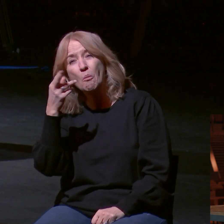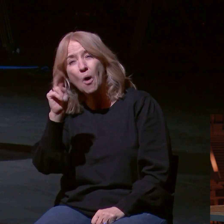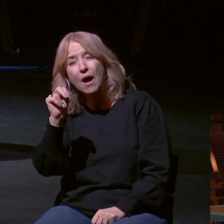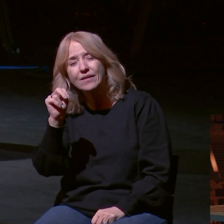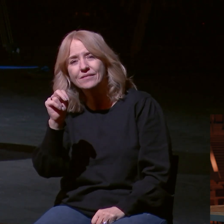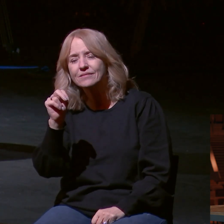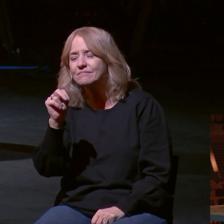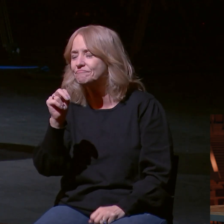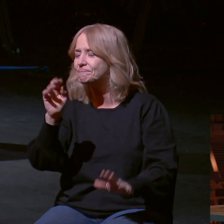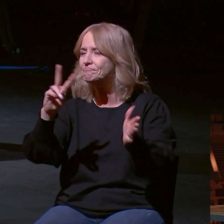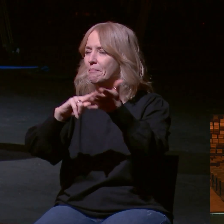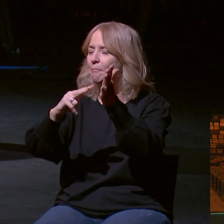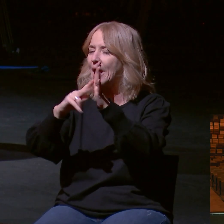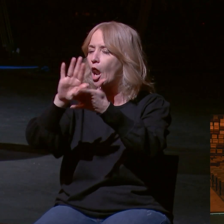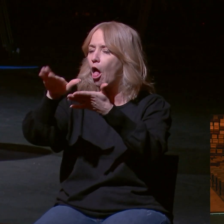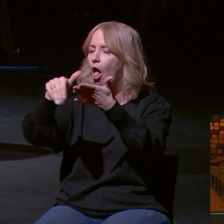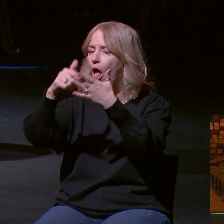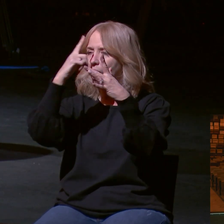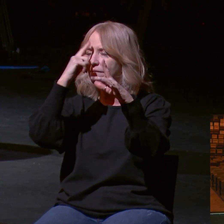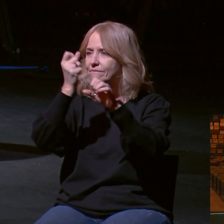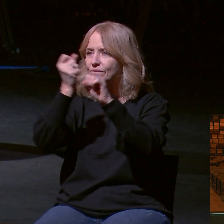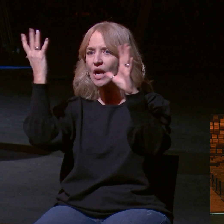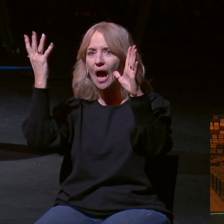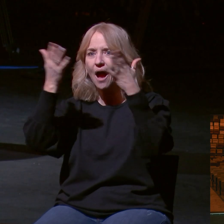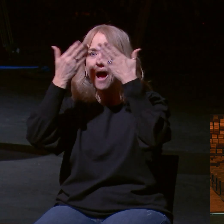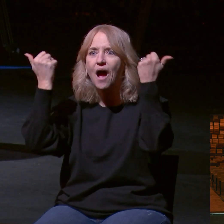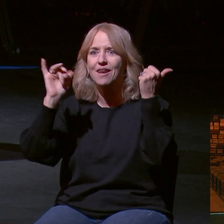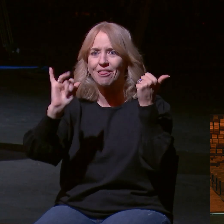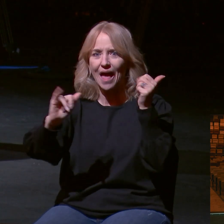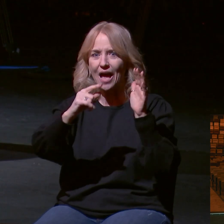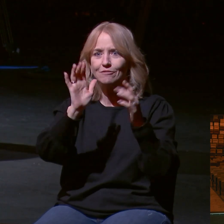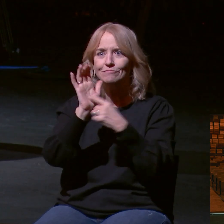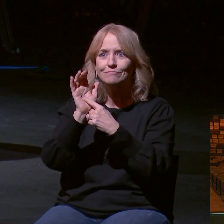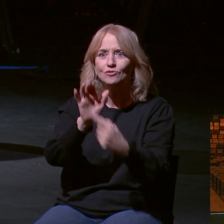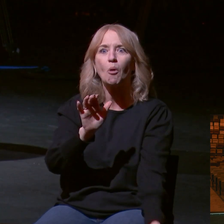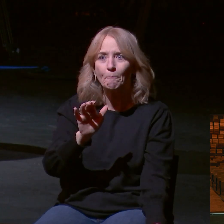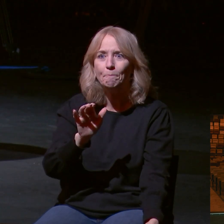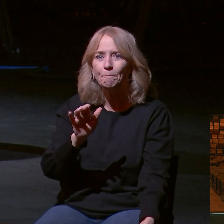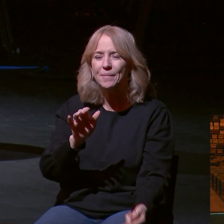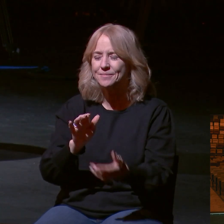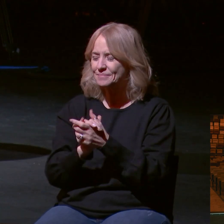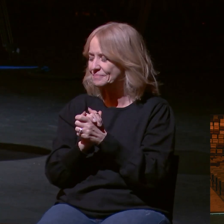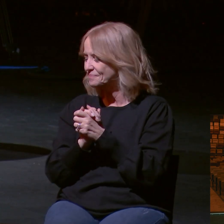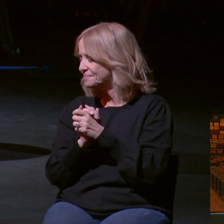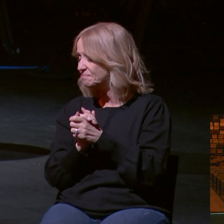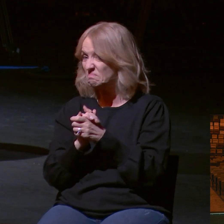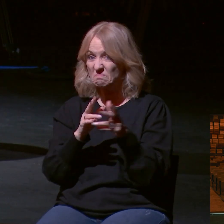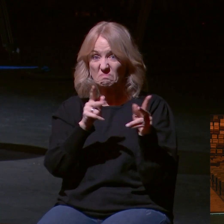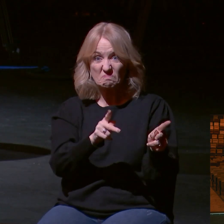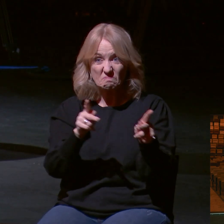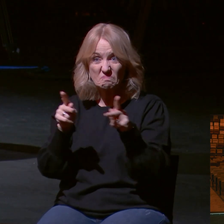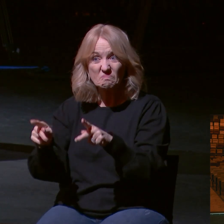memory forever. Today, we're going to take a look at how the nation of Israel was redeemed. They messed it